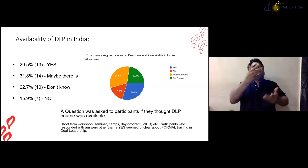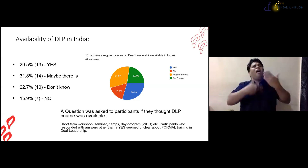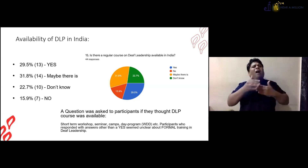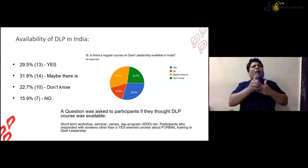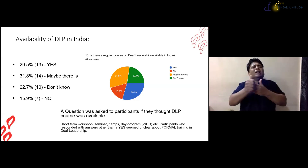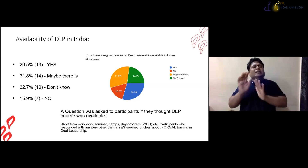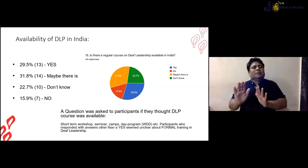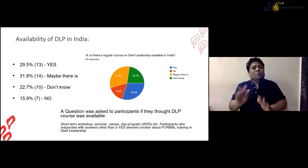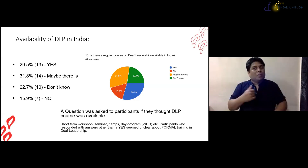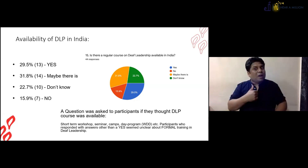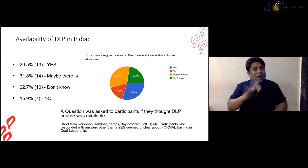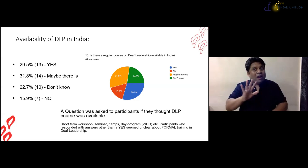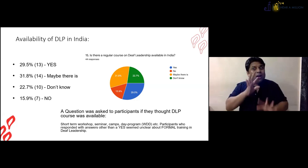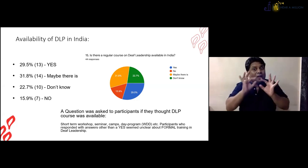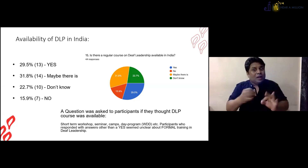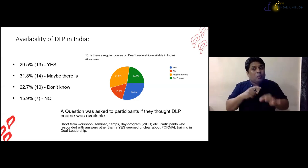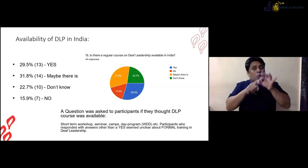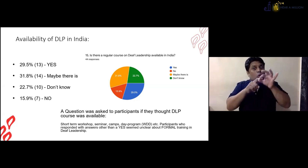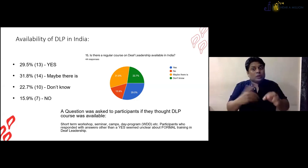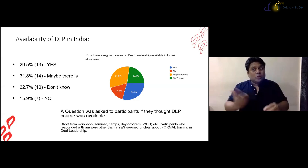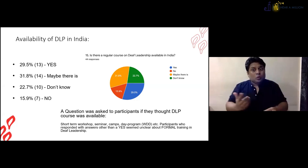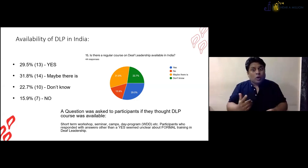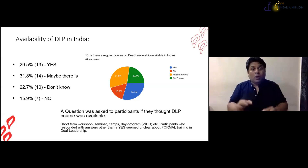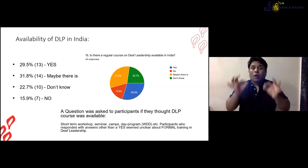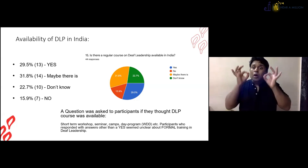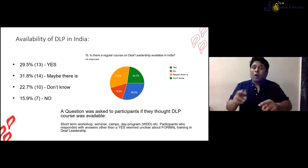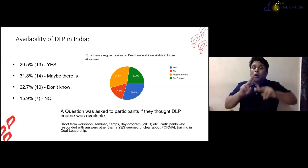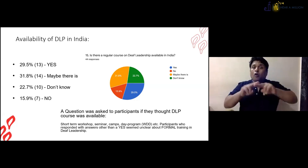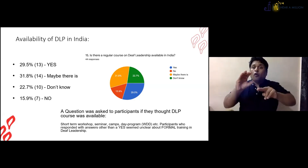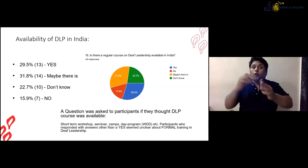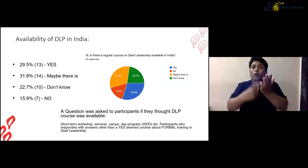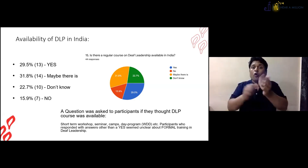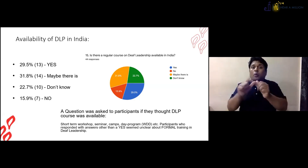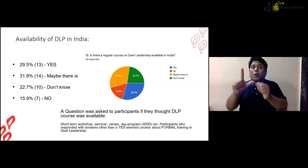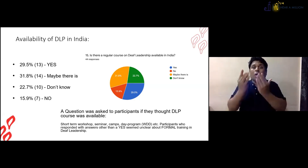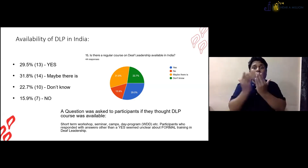day, and people felt that these are not true leadership courses.